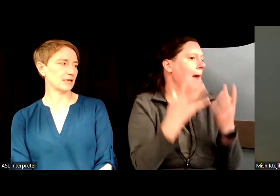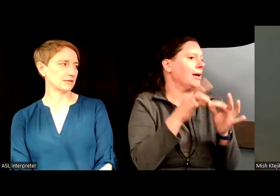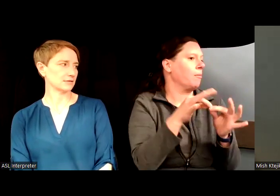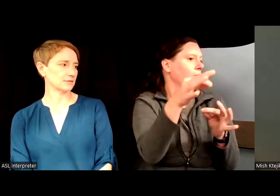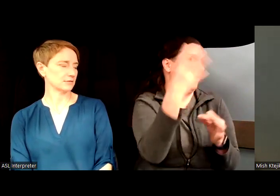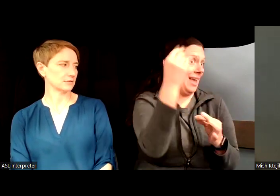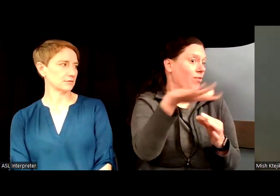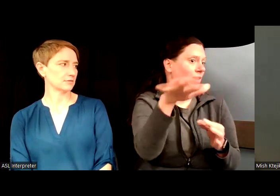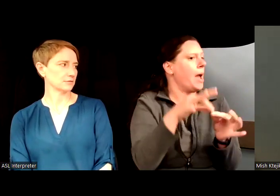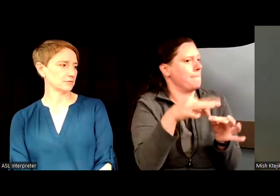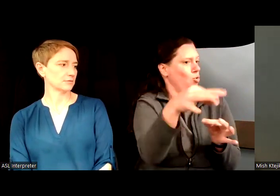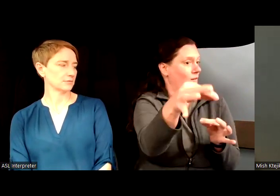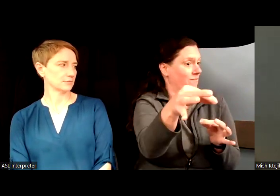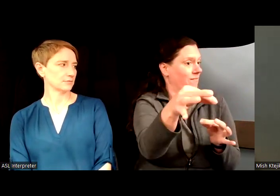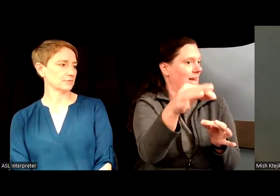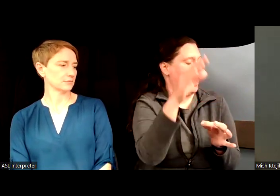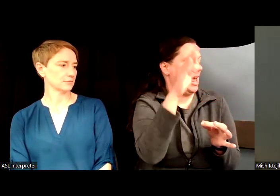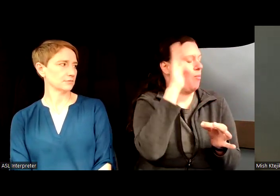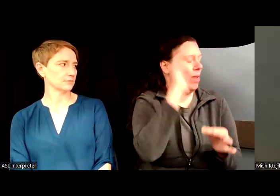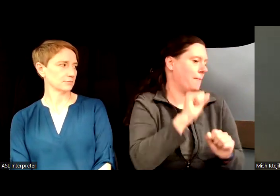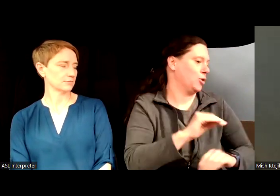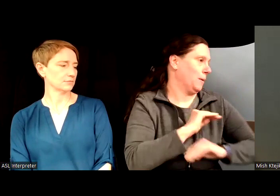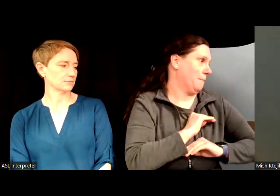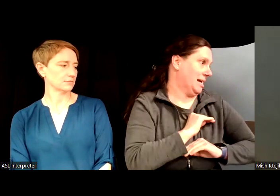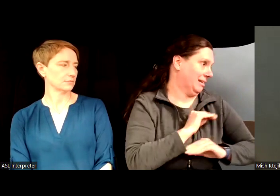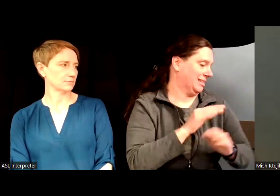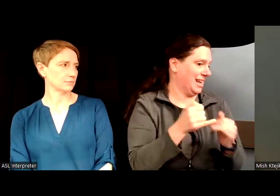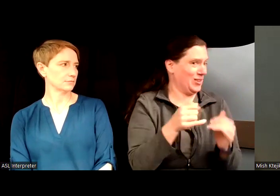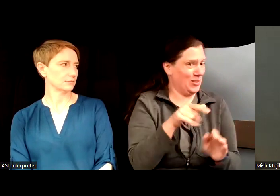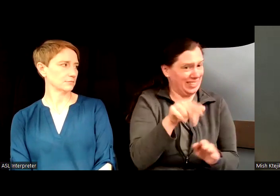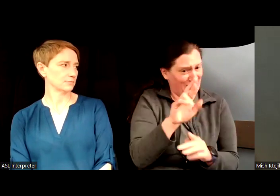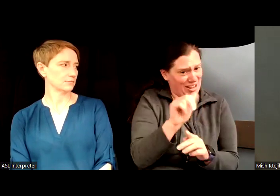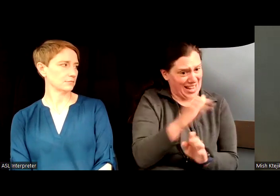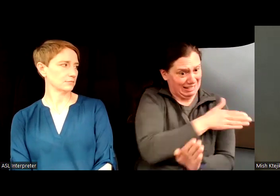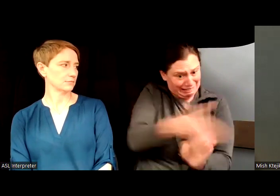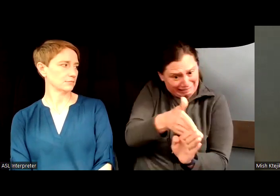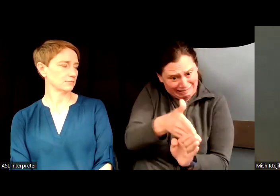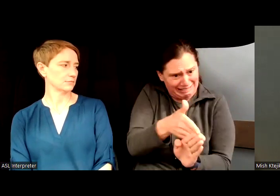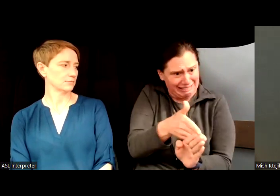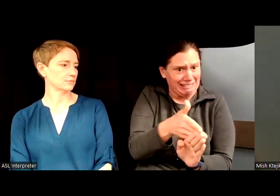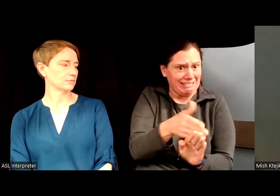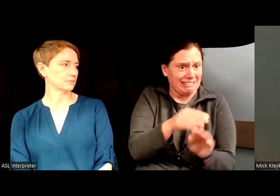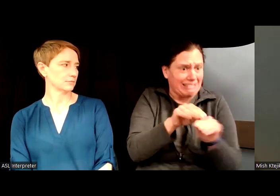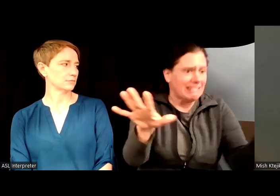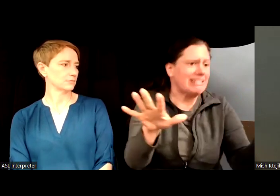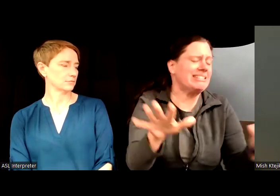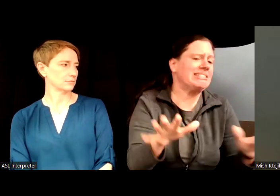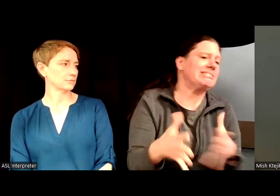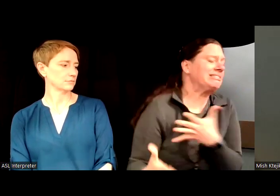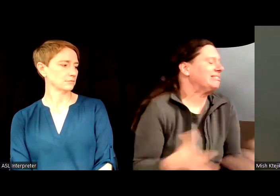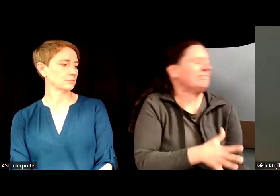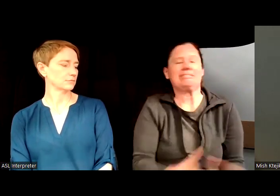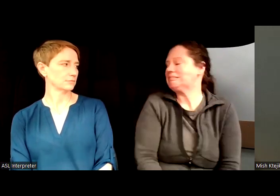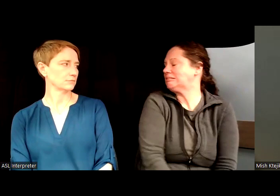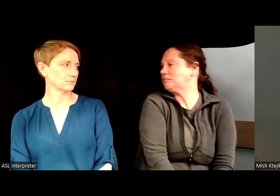of state. For interpreters who live out of state, it might take longer. I want to make sure for them to have